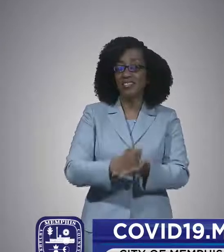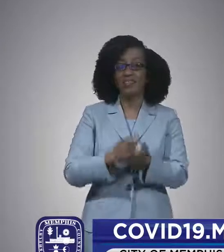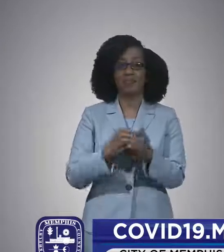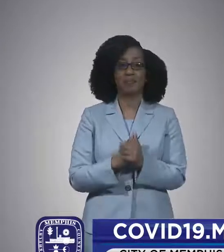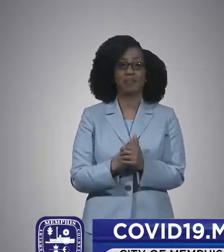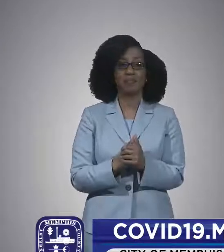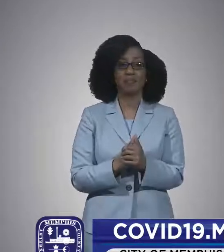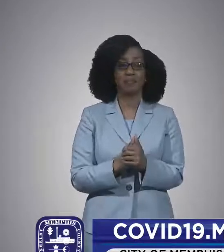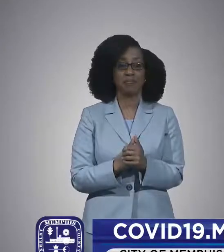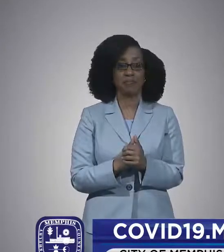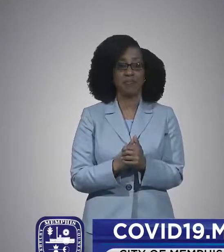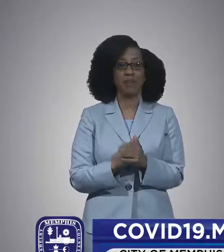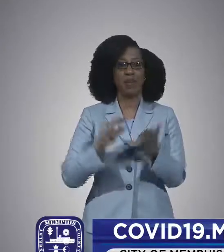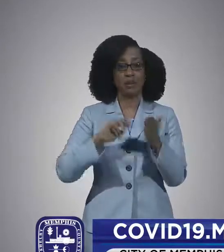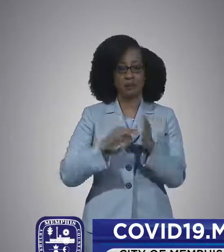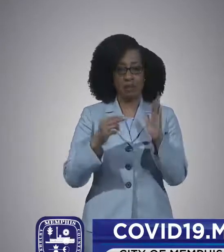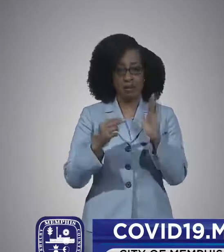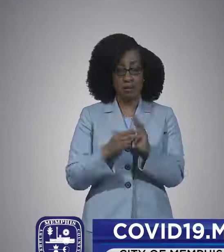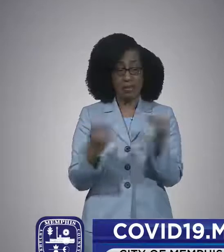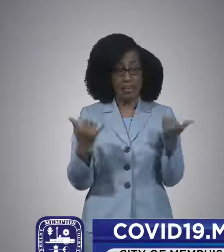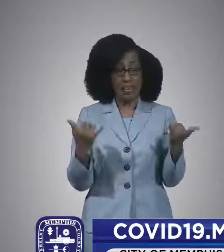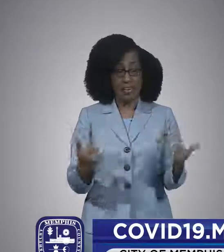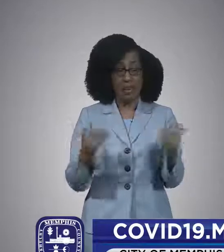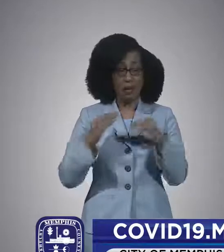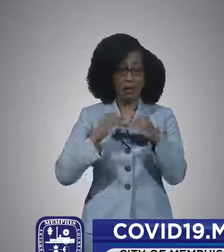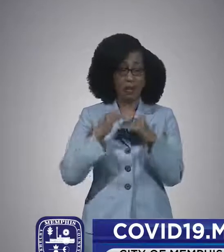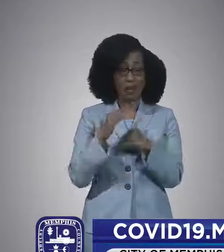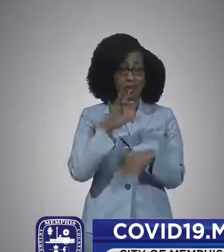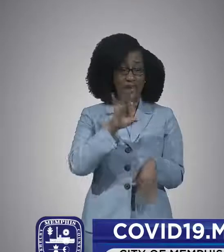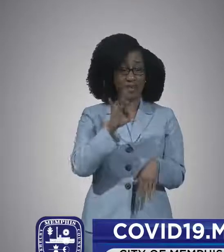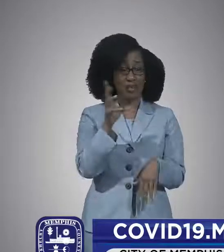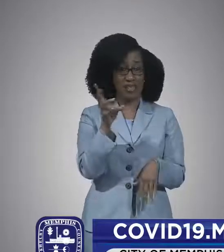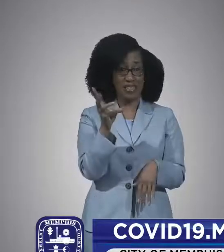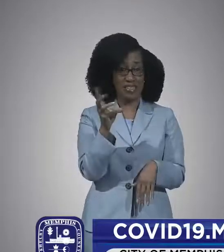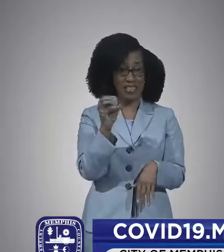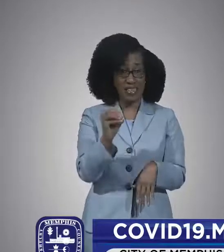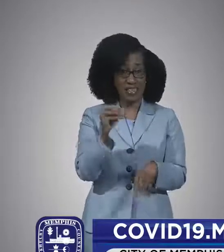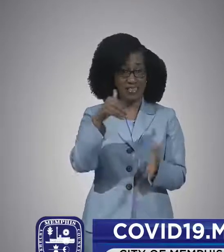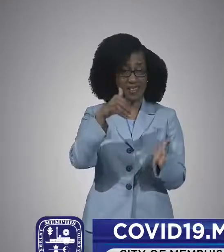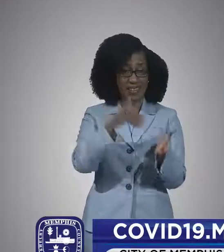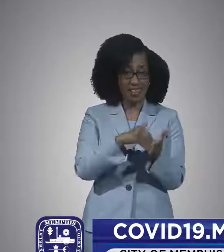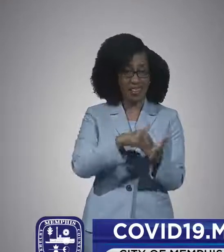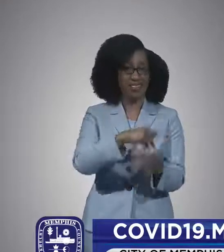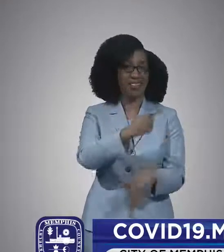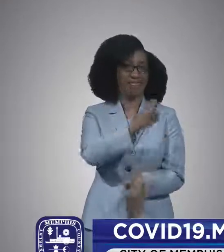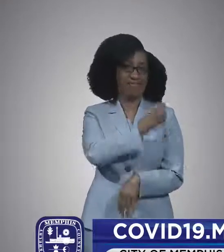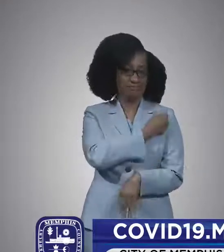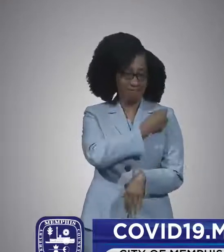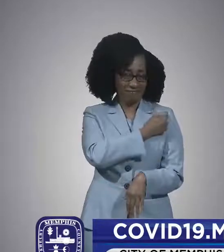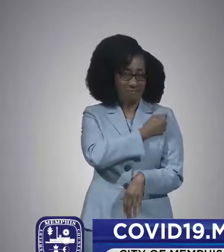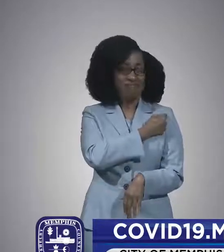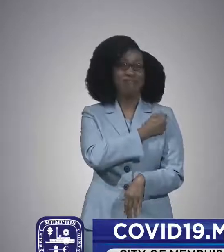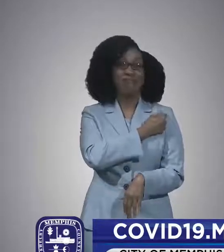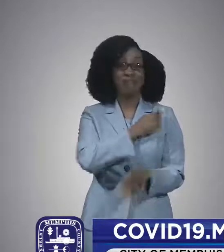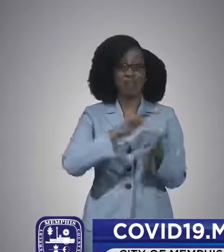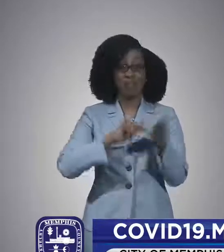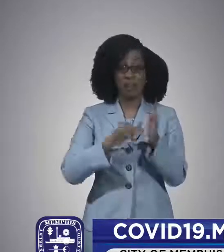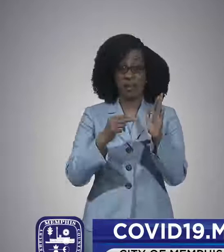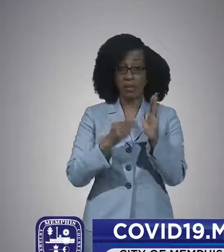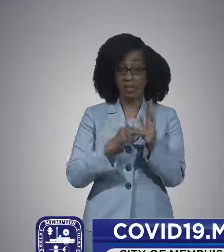that has resulted in our community delivering more than 860,000 vaccinations. That means that we're